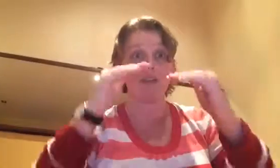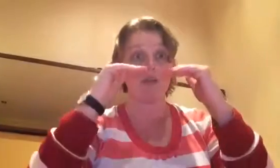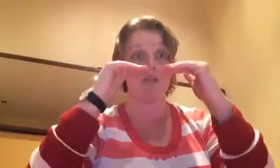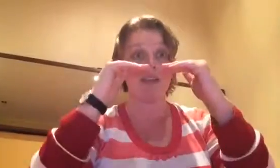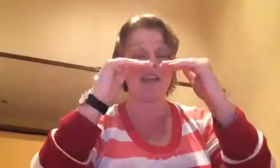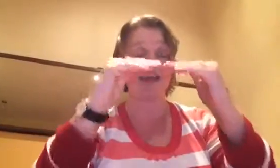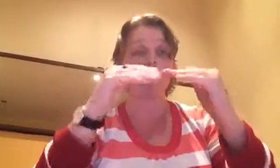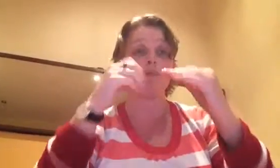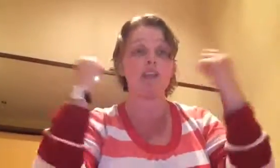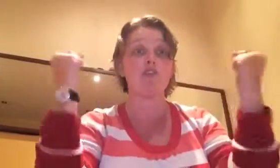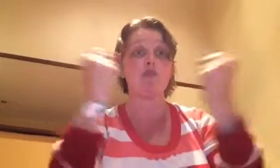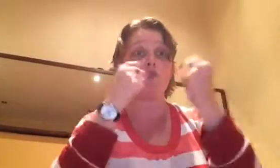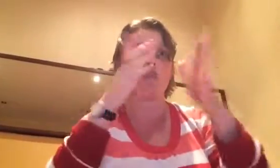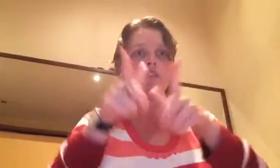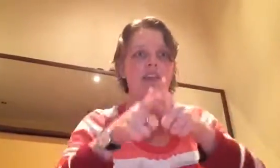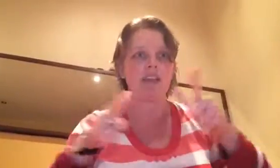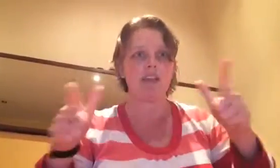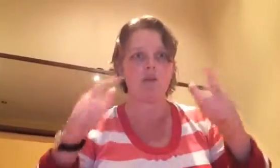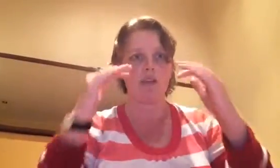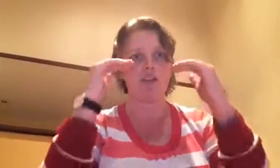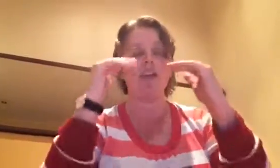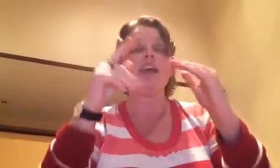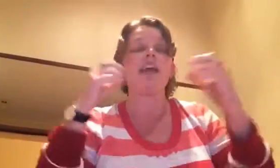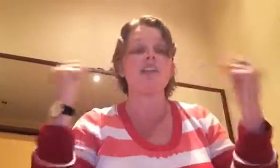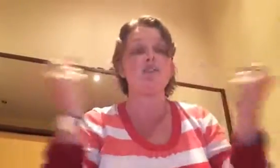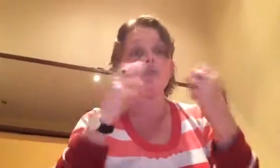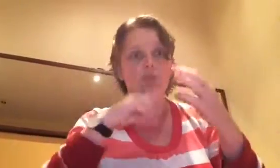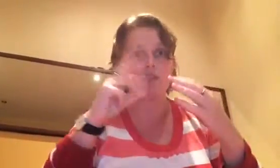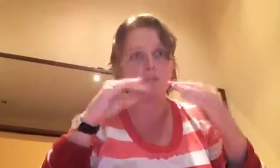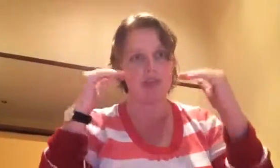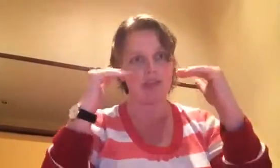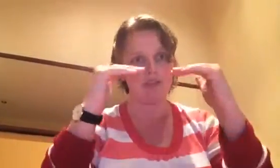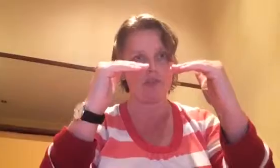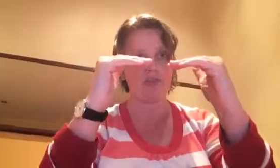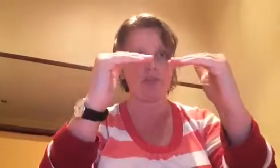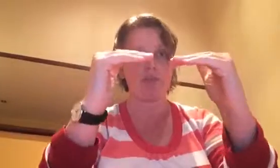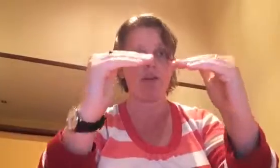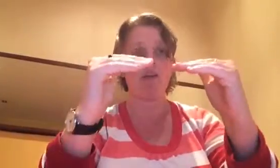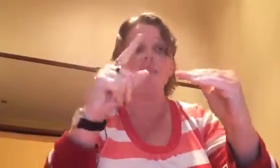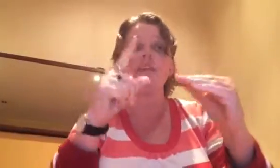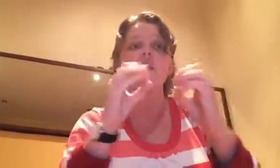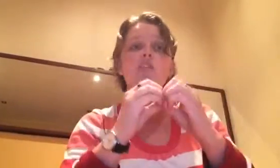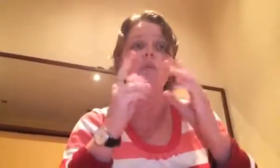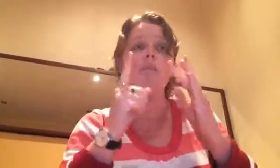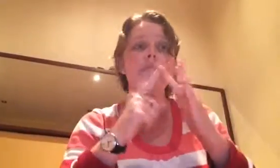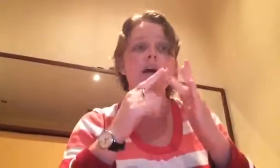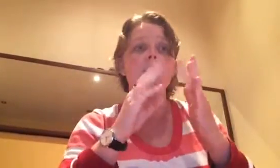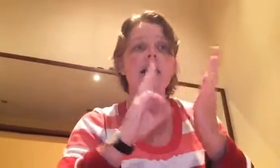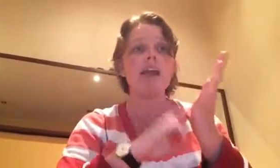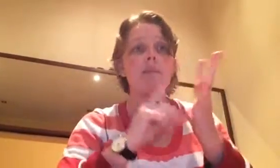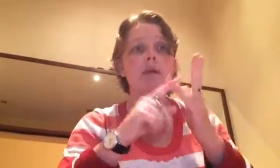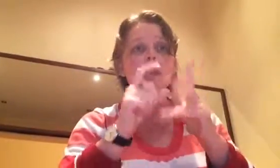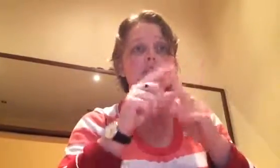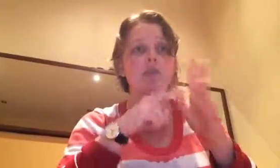and it has to be strong sign language and strong speech. So it's parallel. It's called